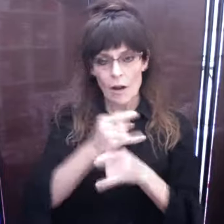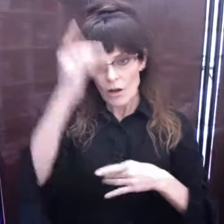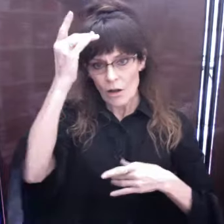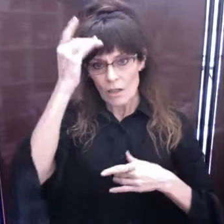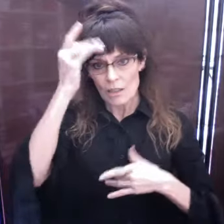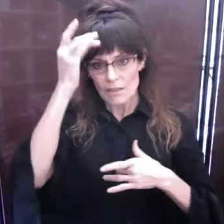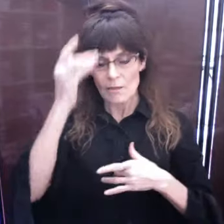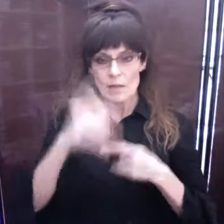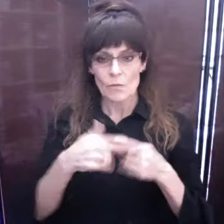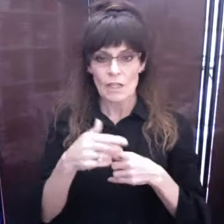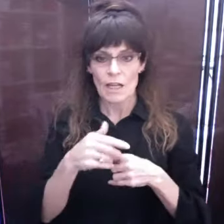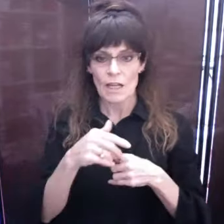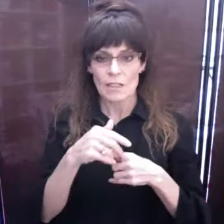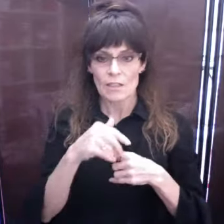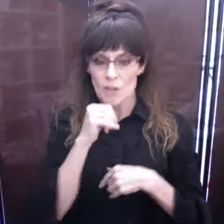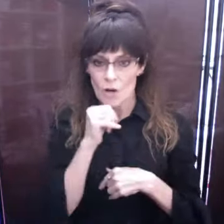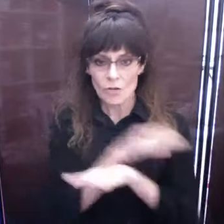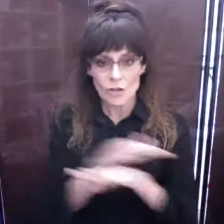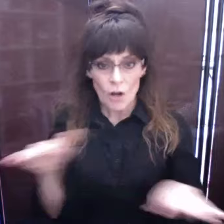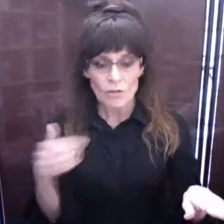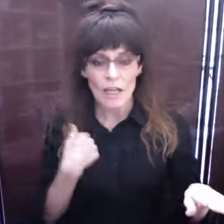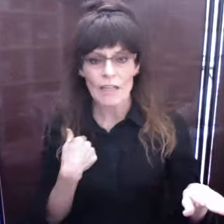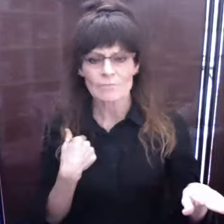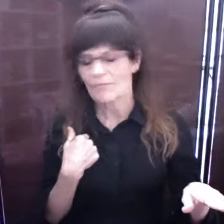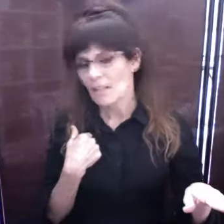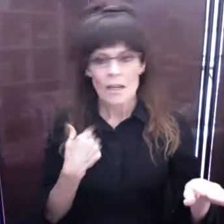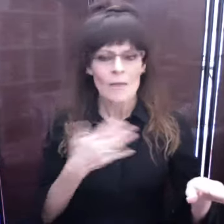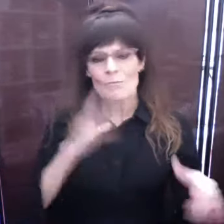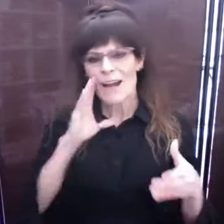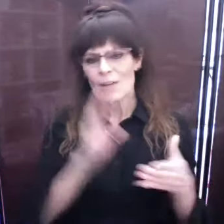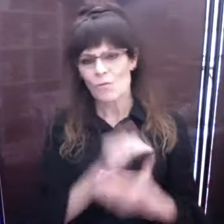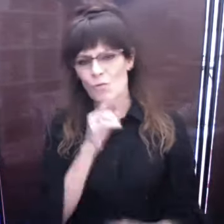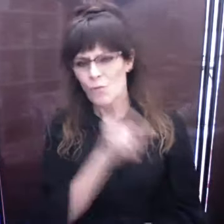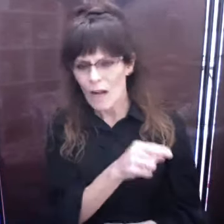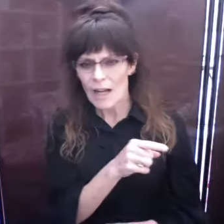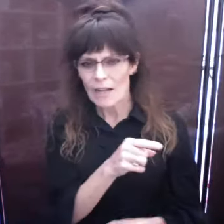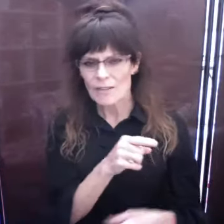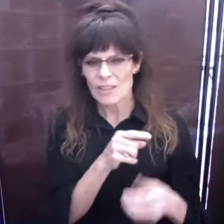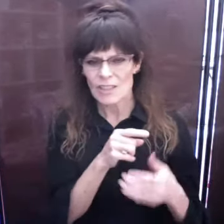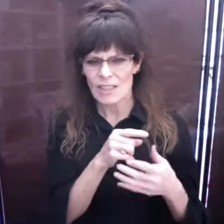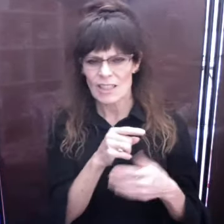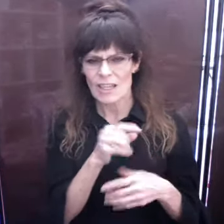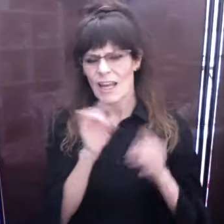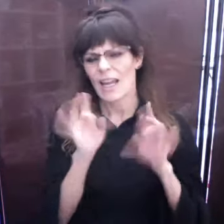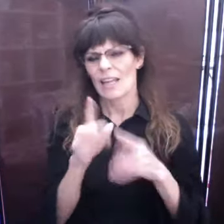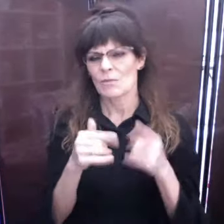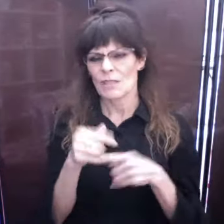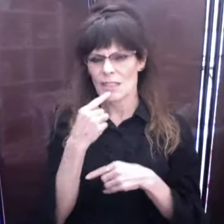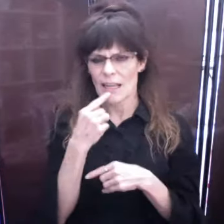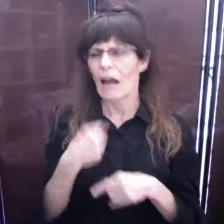get into this in a second, my wife really bristles with, she hates when people say I'm the real alcoholic, things like that.